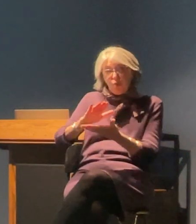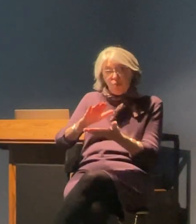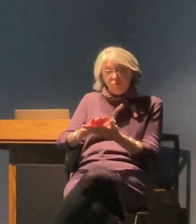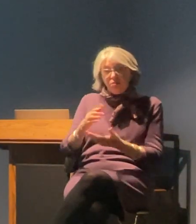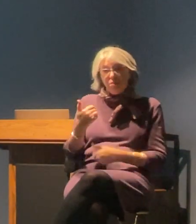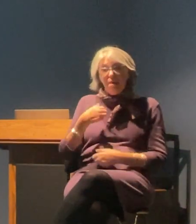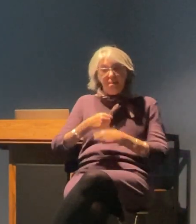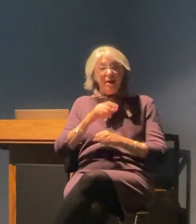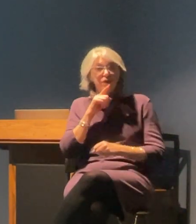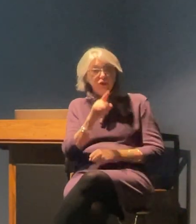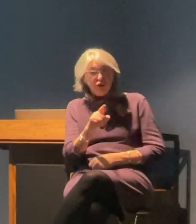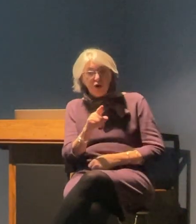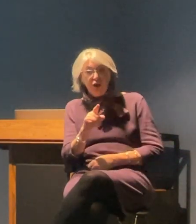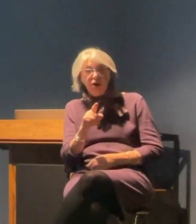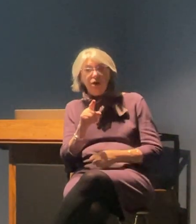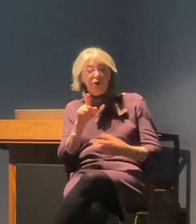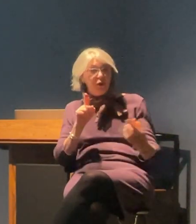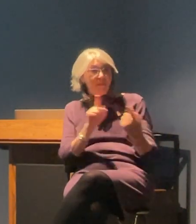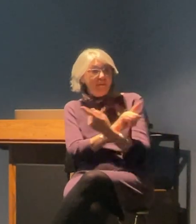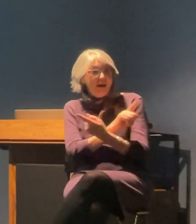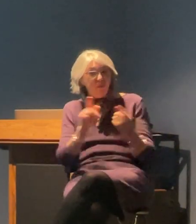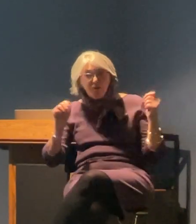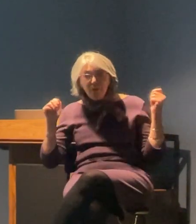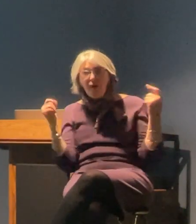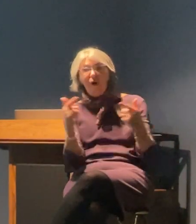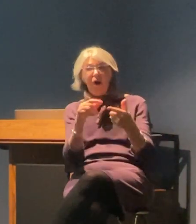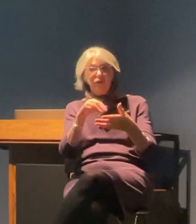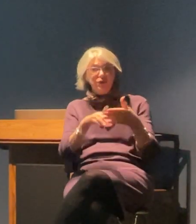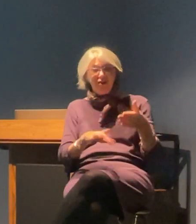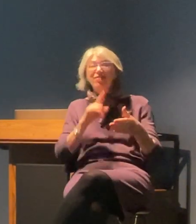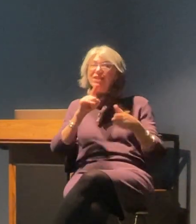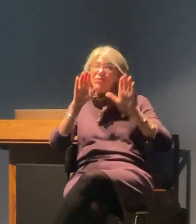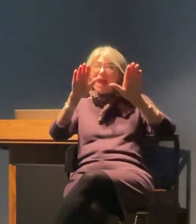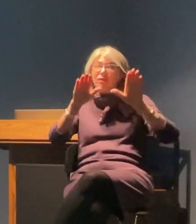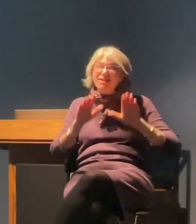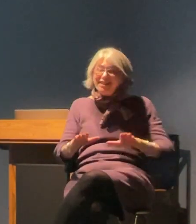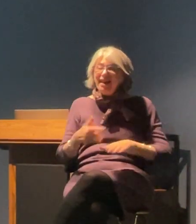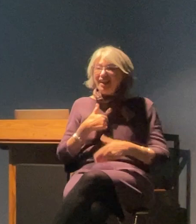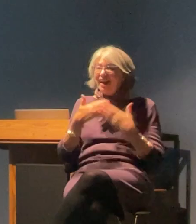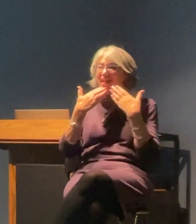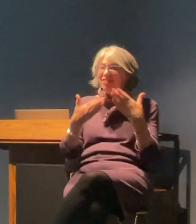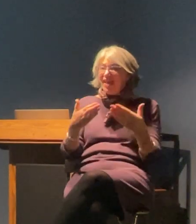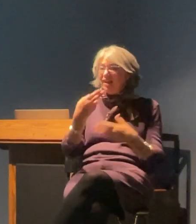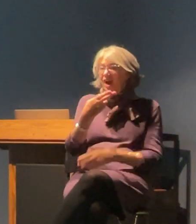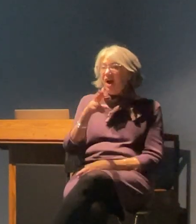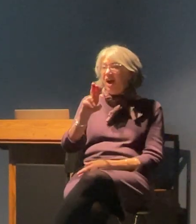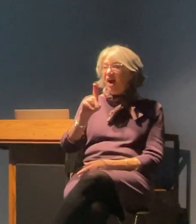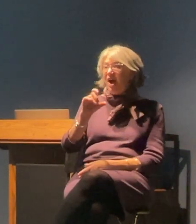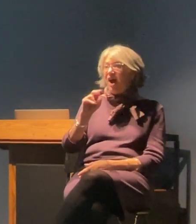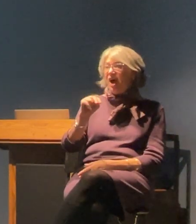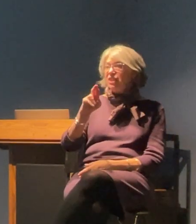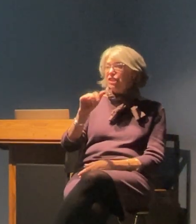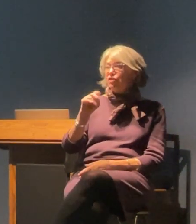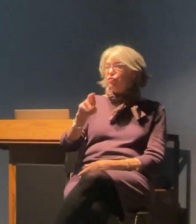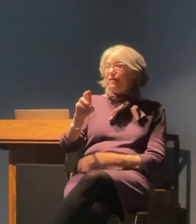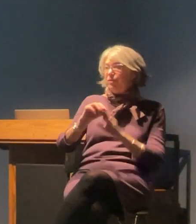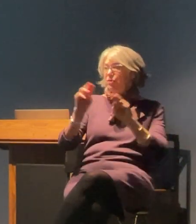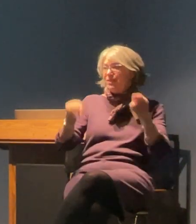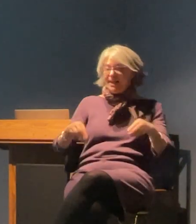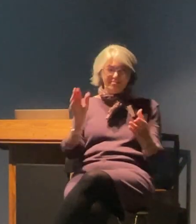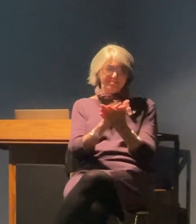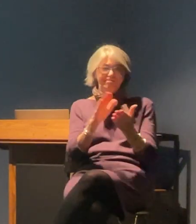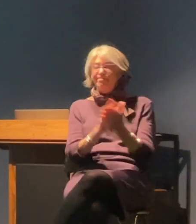to make sure you meet with all the students. This was outstanding, and I thank the Hudson River Museum. Excellent.